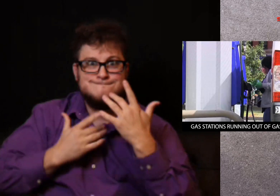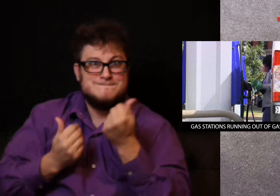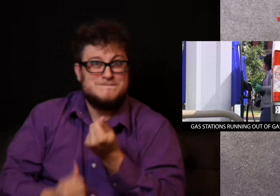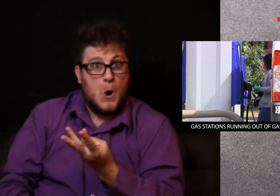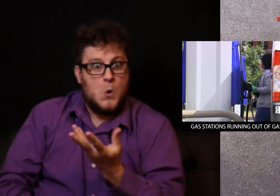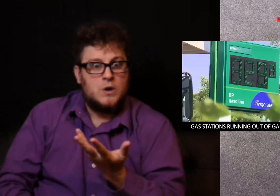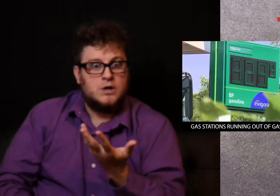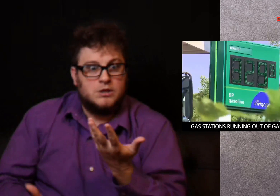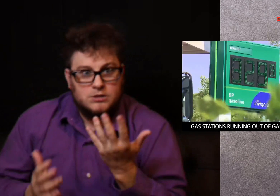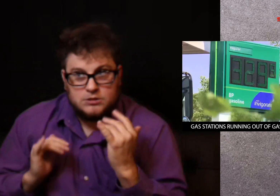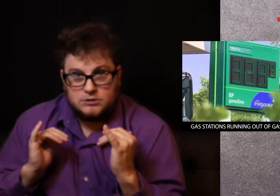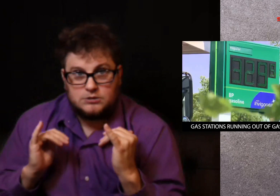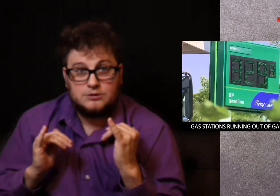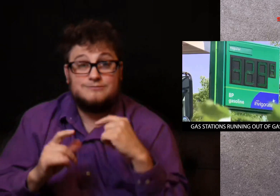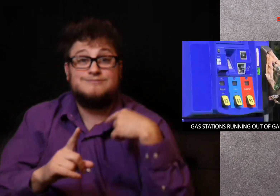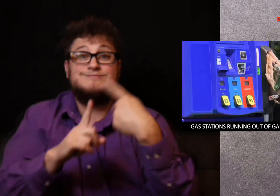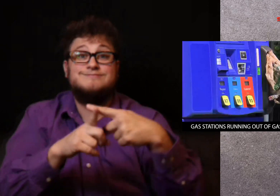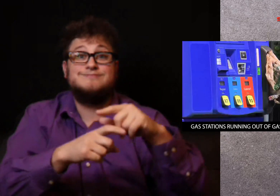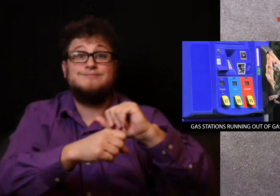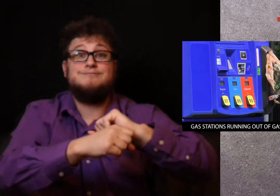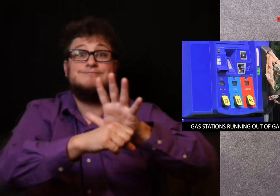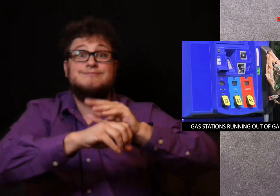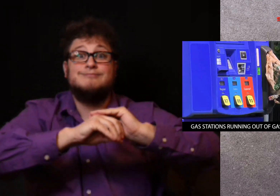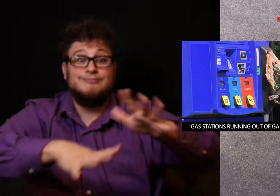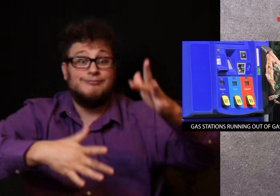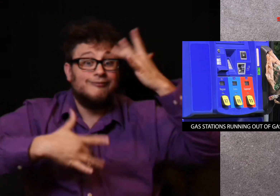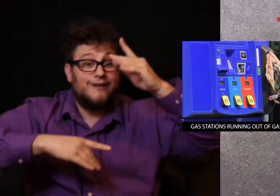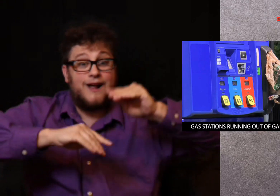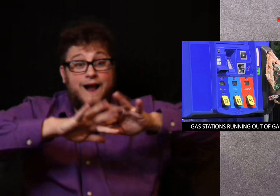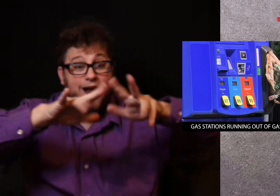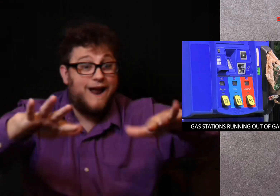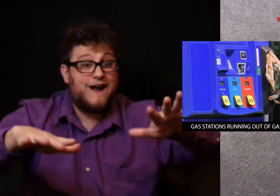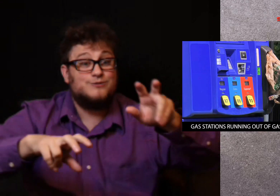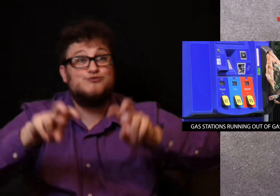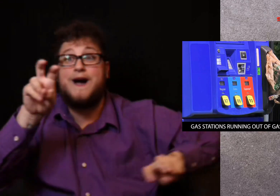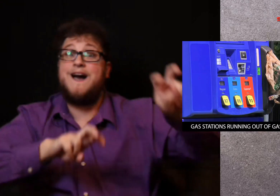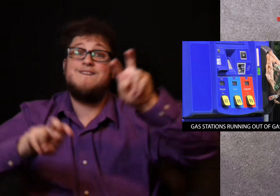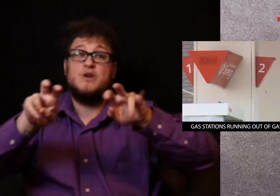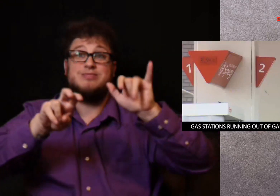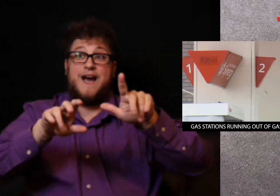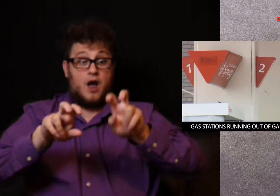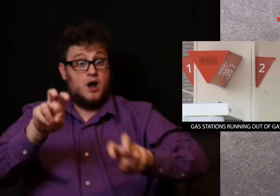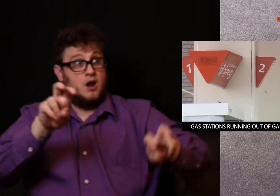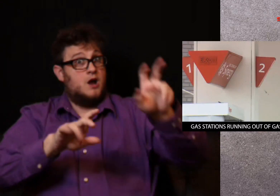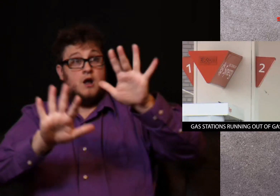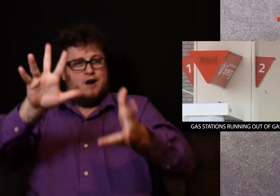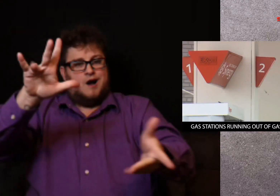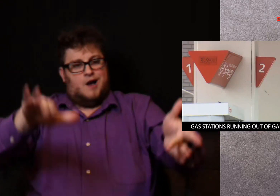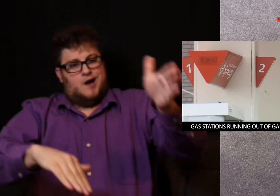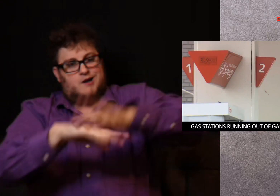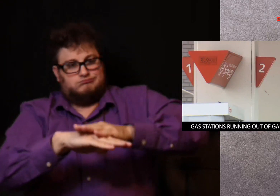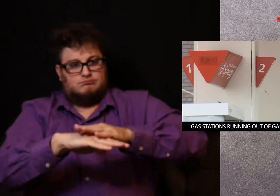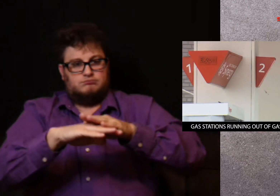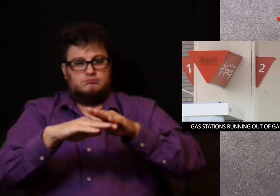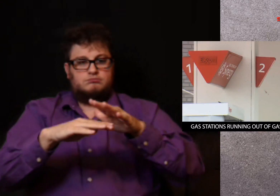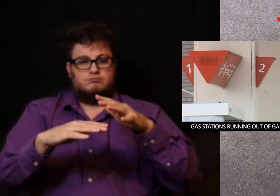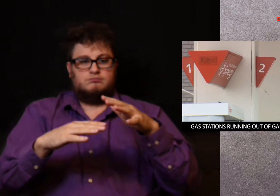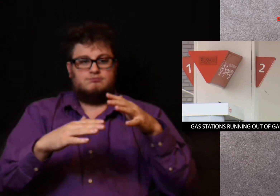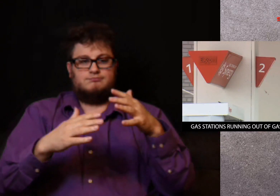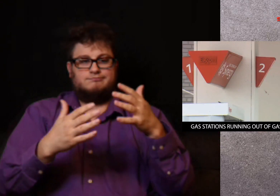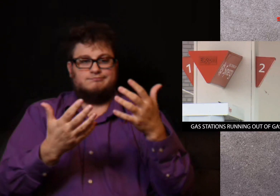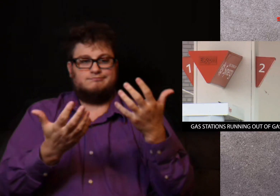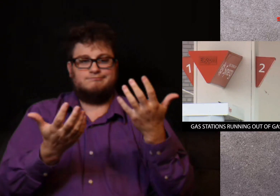A shortage of tank truck drivers along with the